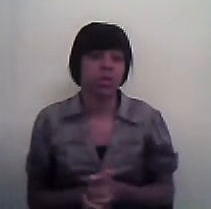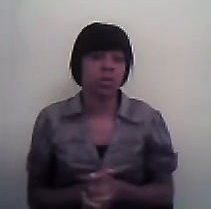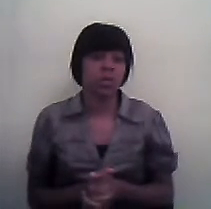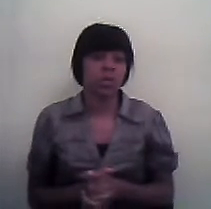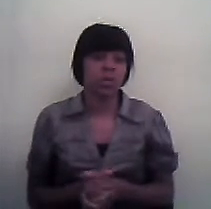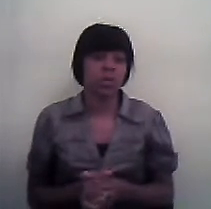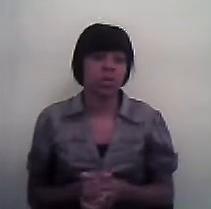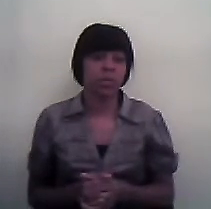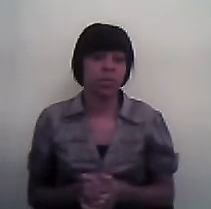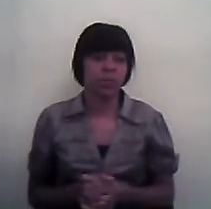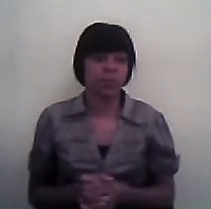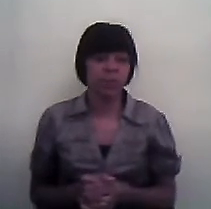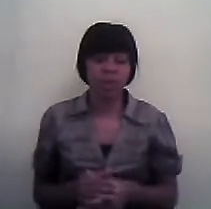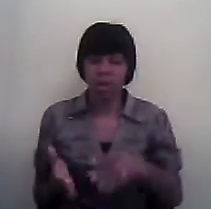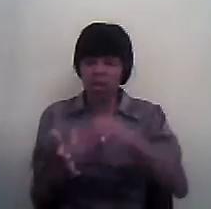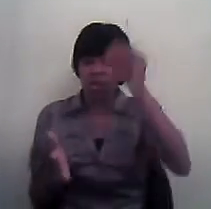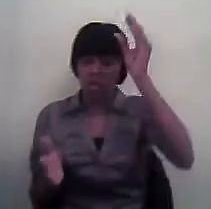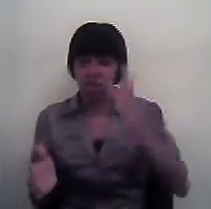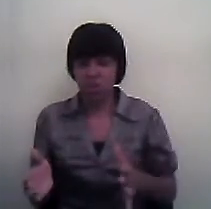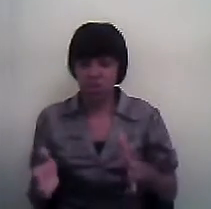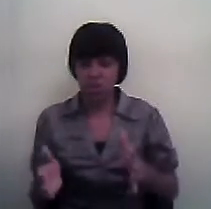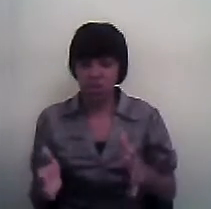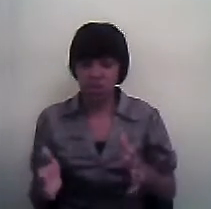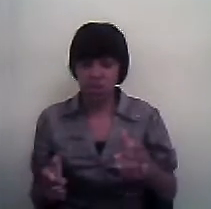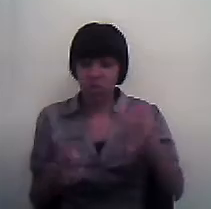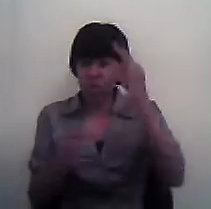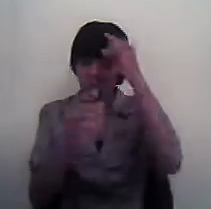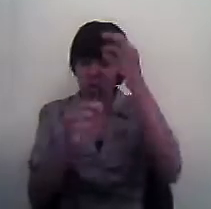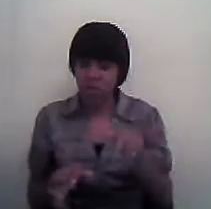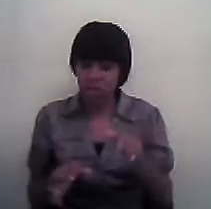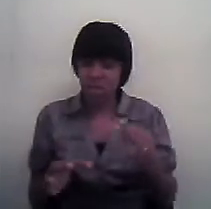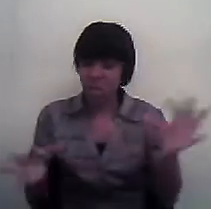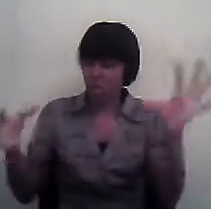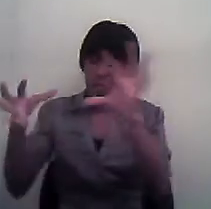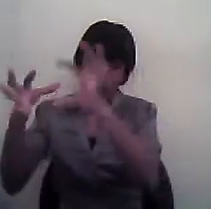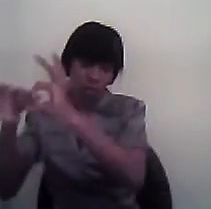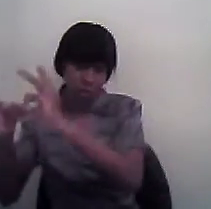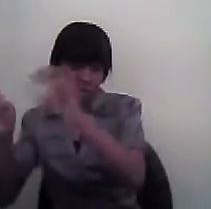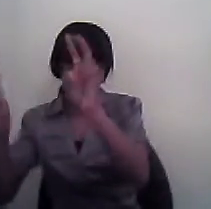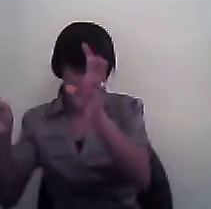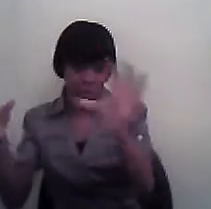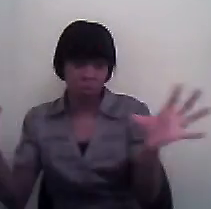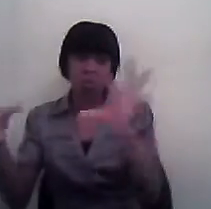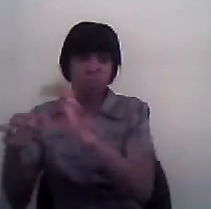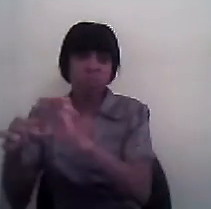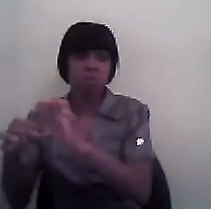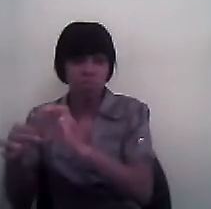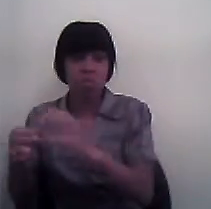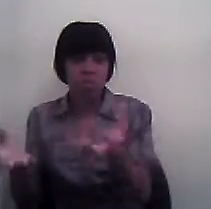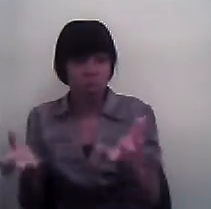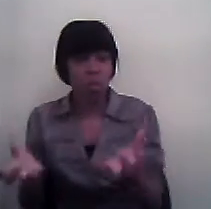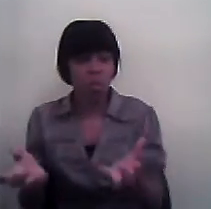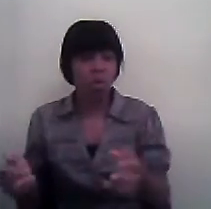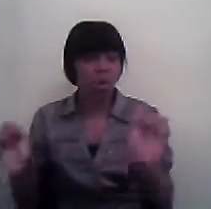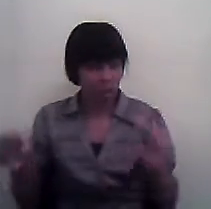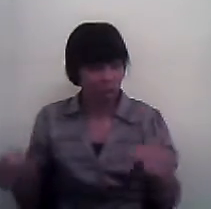to that topic. And that the activity that I just described really involves a lot of skill. I mean, you